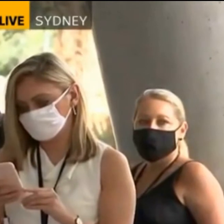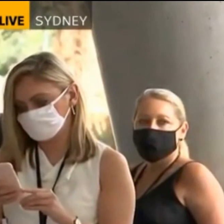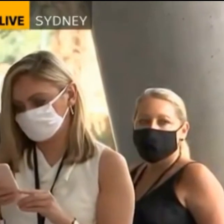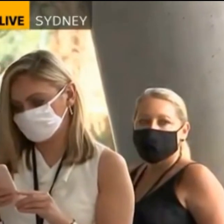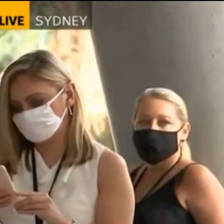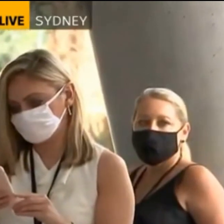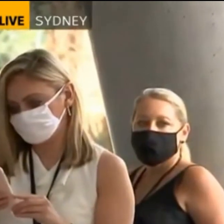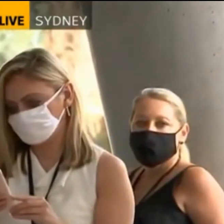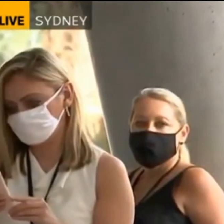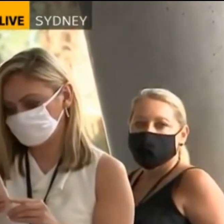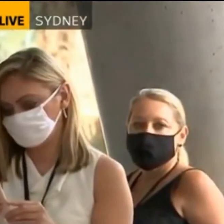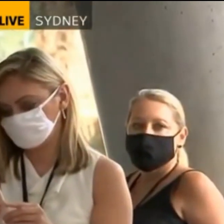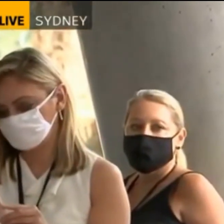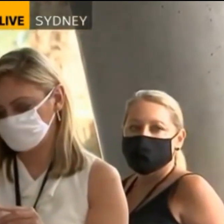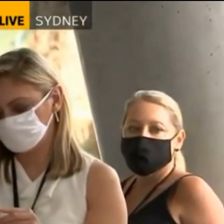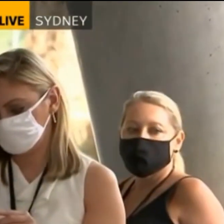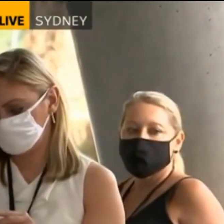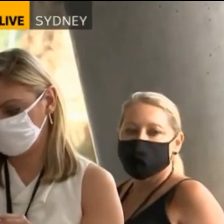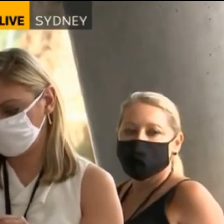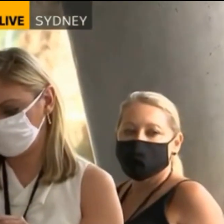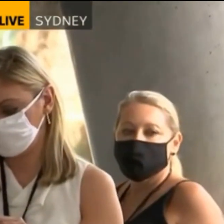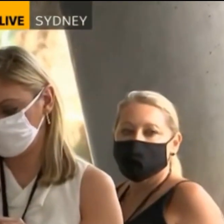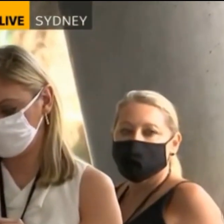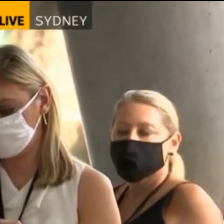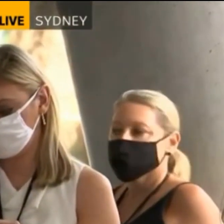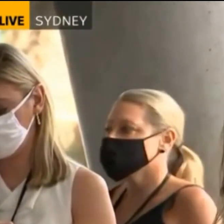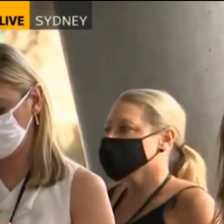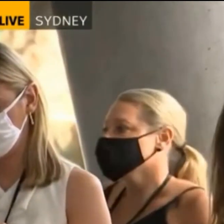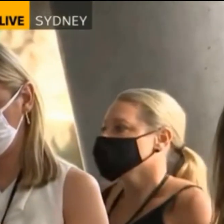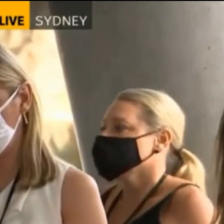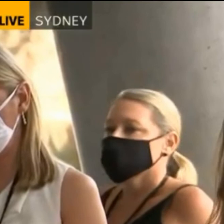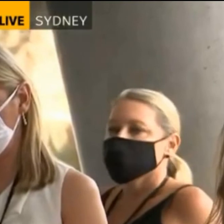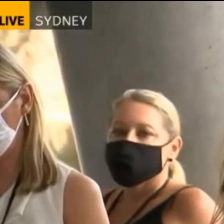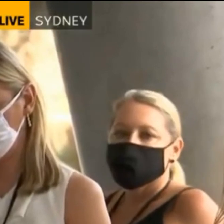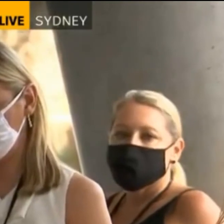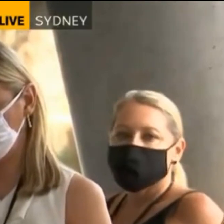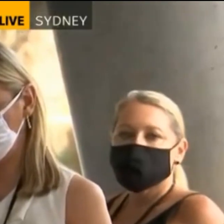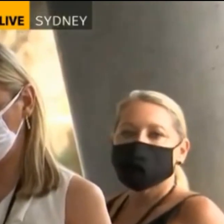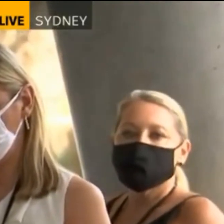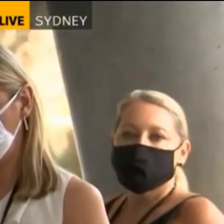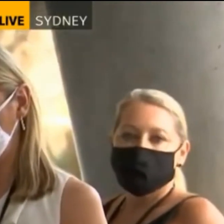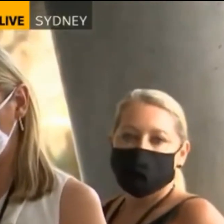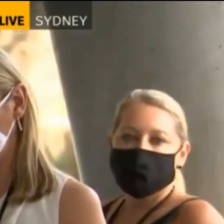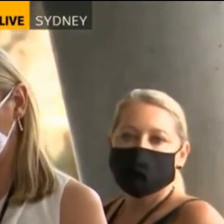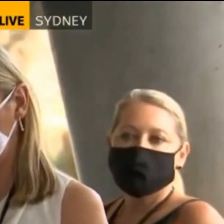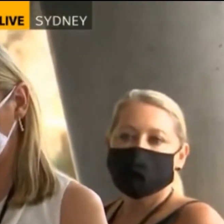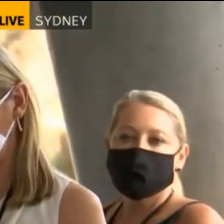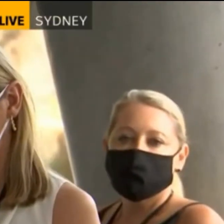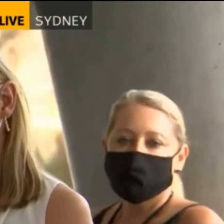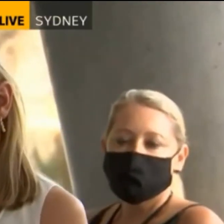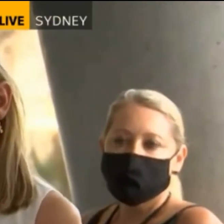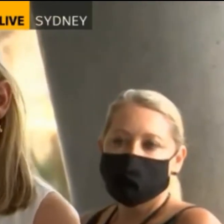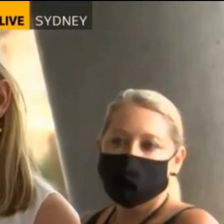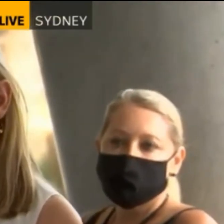the ones that you are focused on getting to, you mentioned weddings. What type of restrictions are you looking at, and how